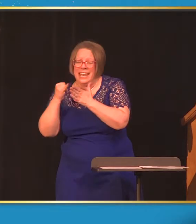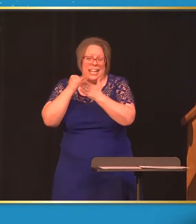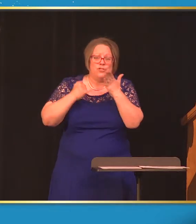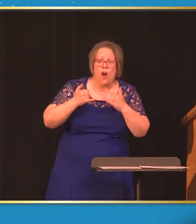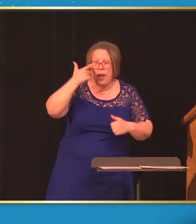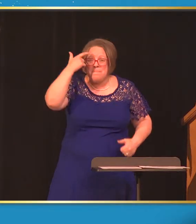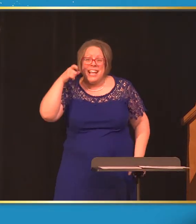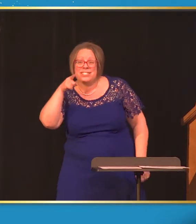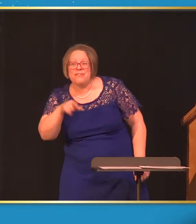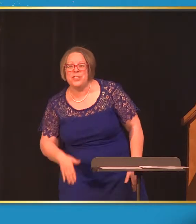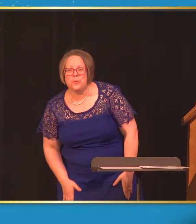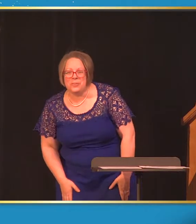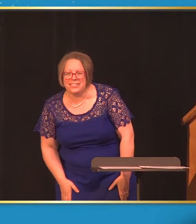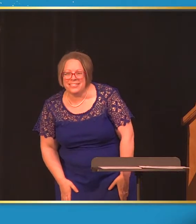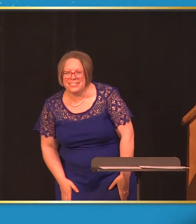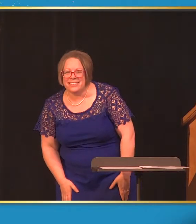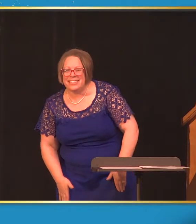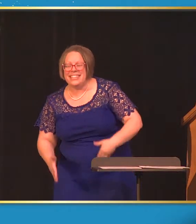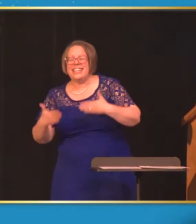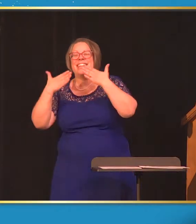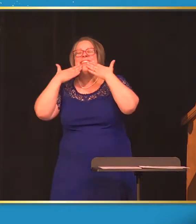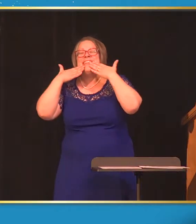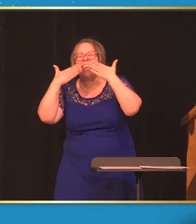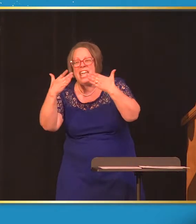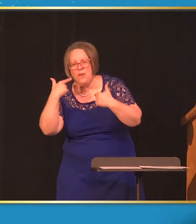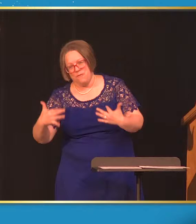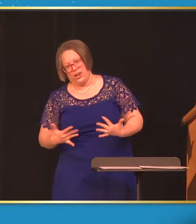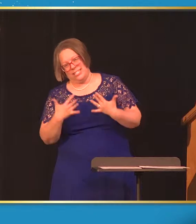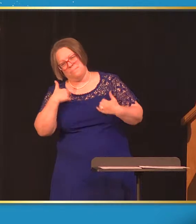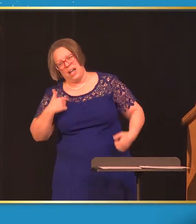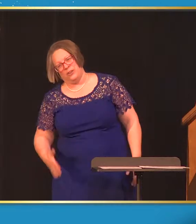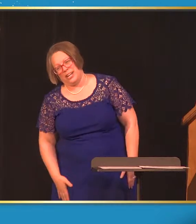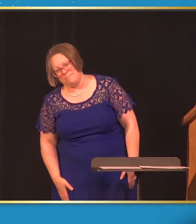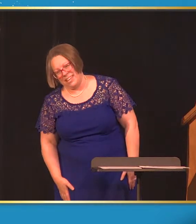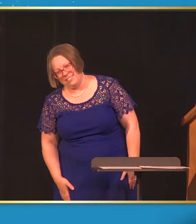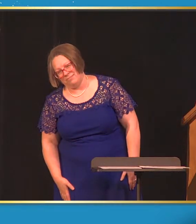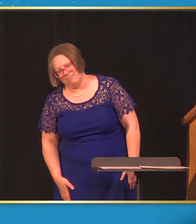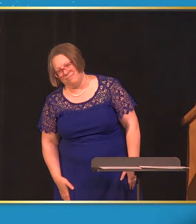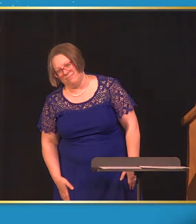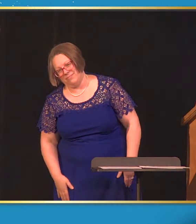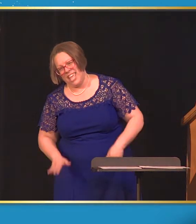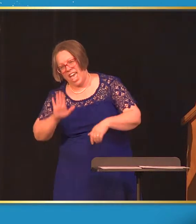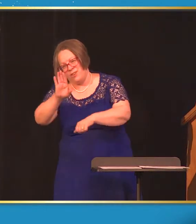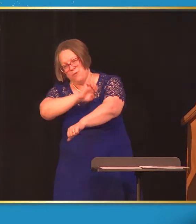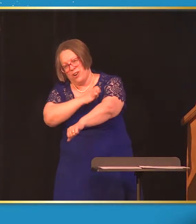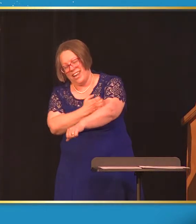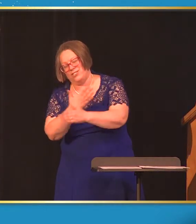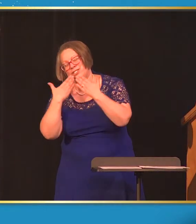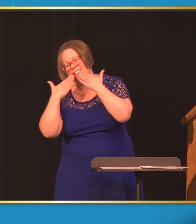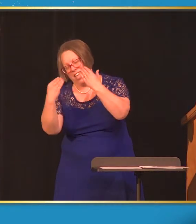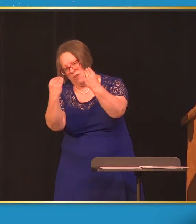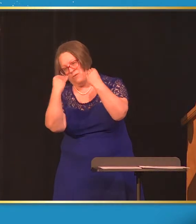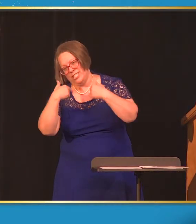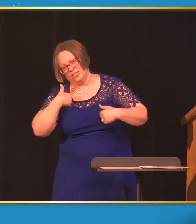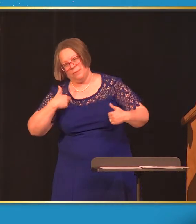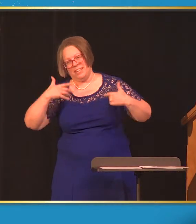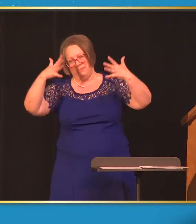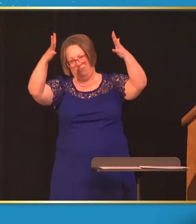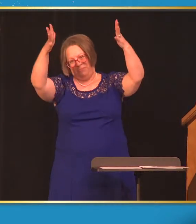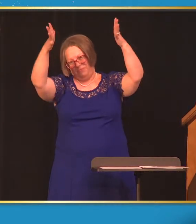to start painting and drawing because of you. Thank you for inspiring me. And thank you for teaching